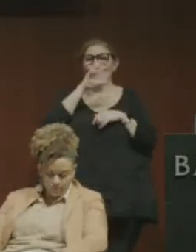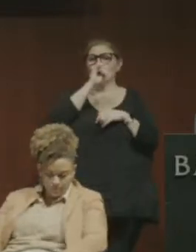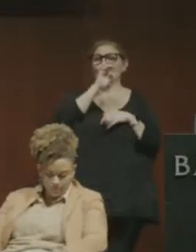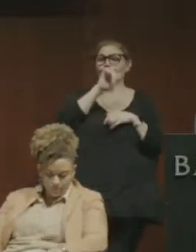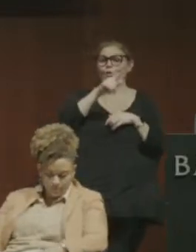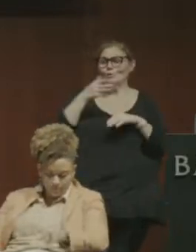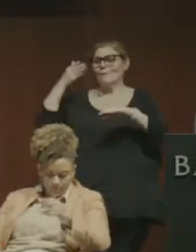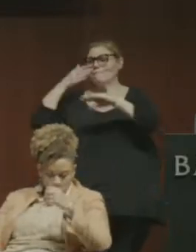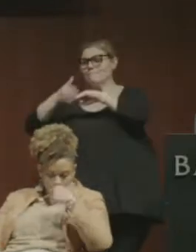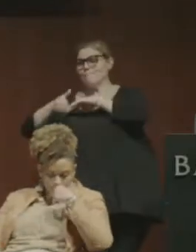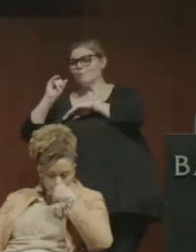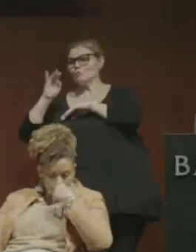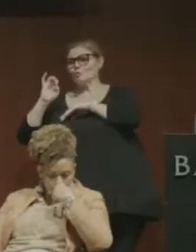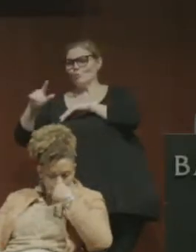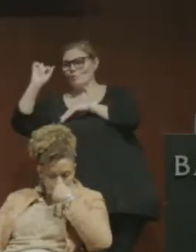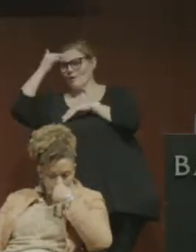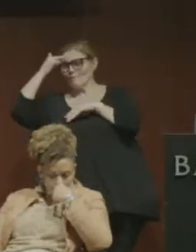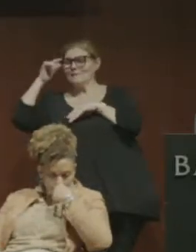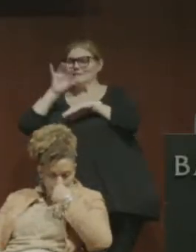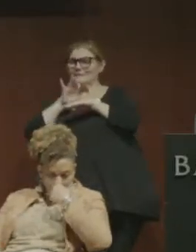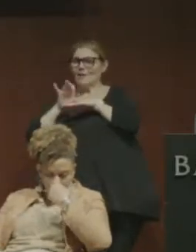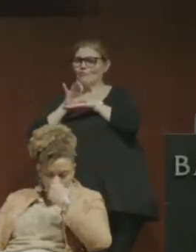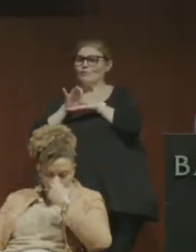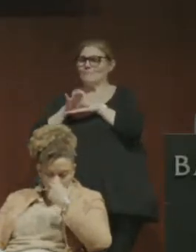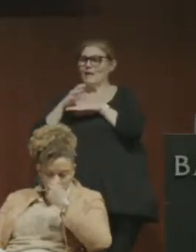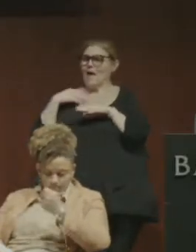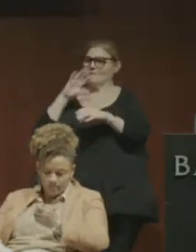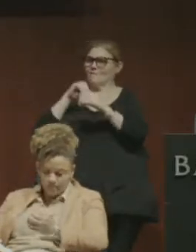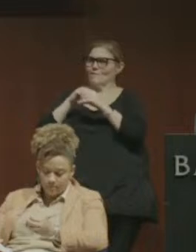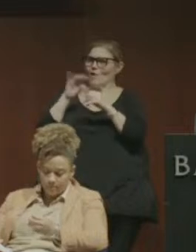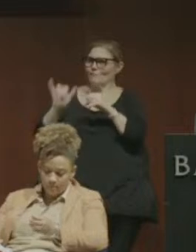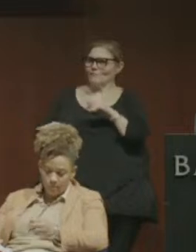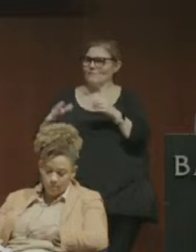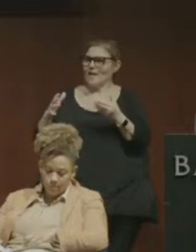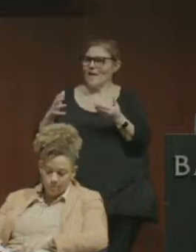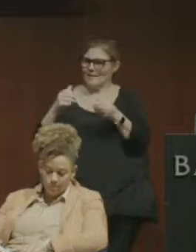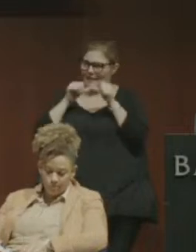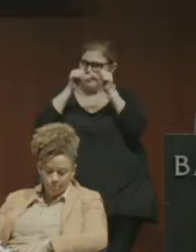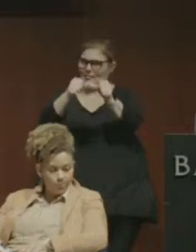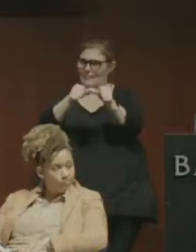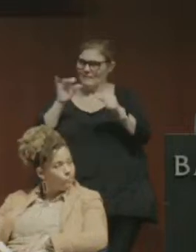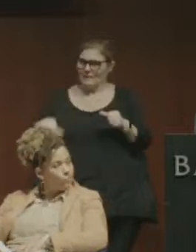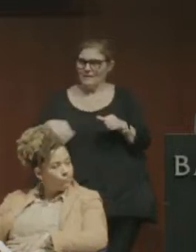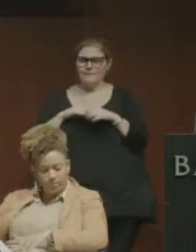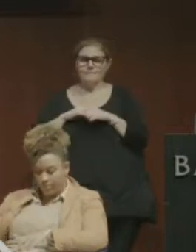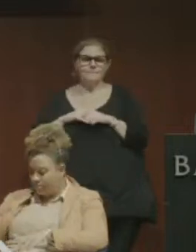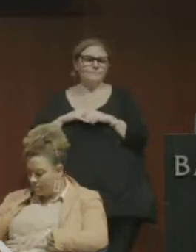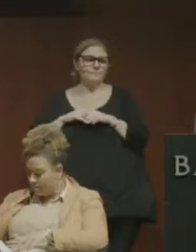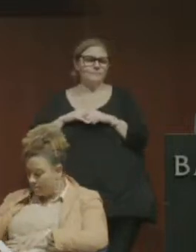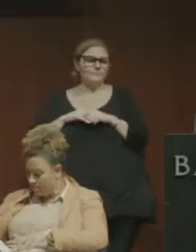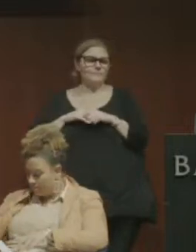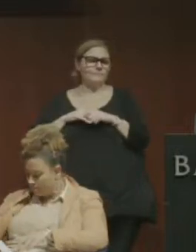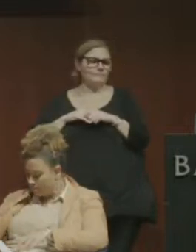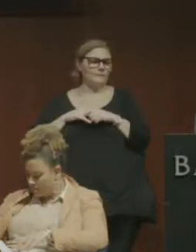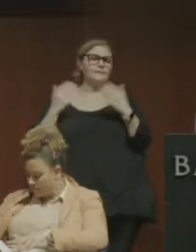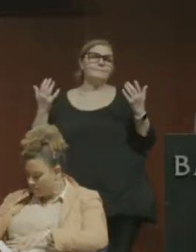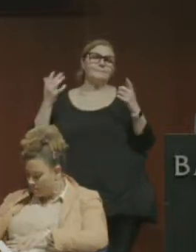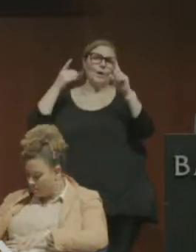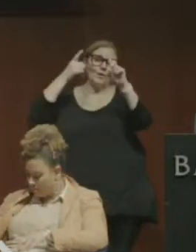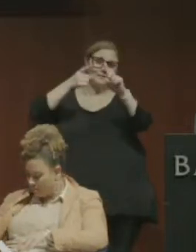and post-colonial governments in the Caribbean have had a hand in helping to foster this.